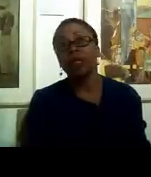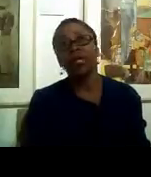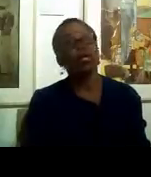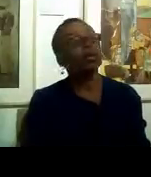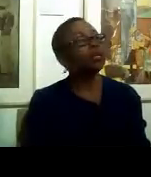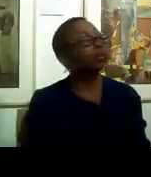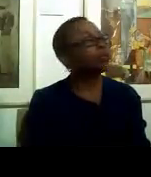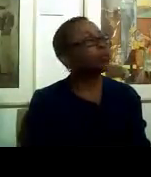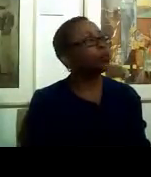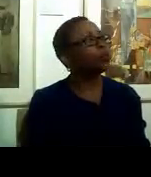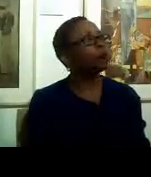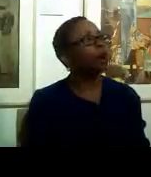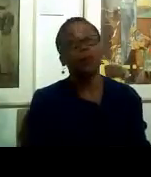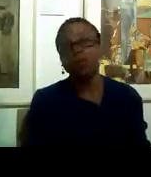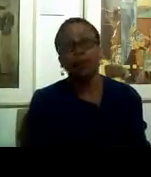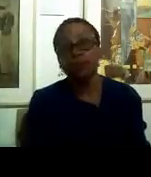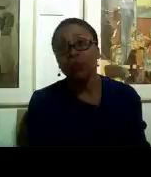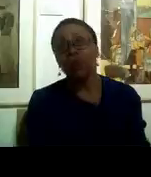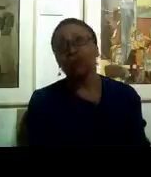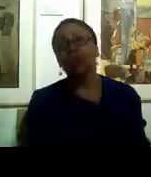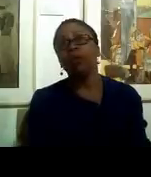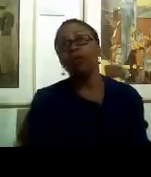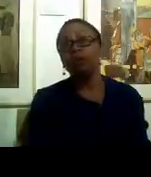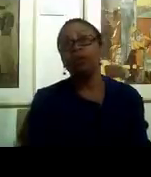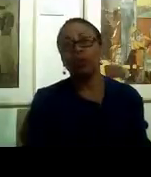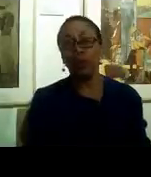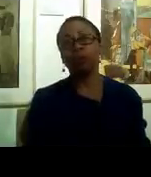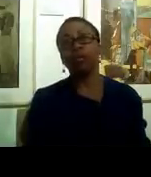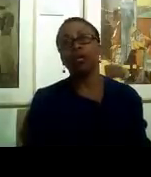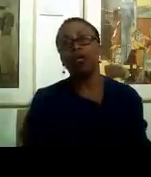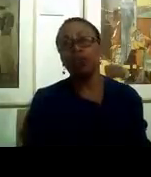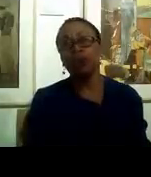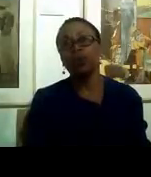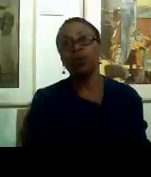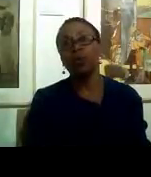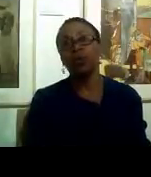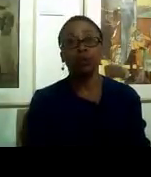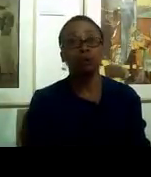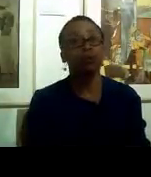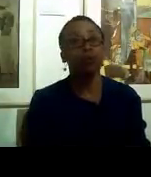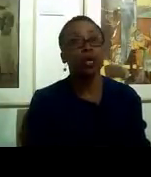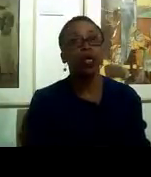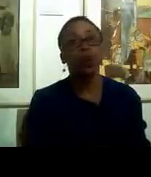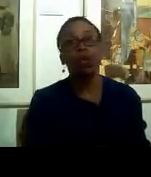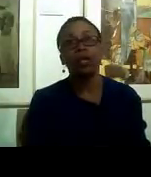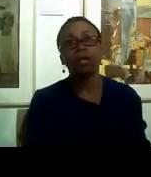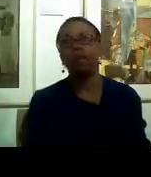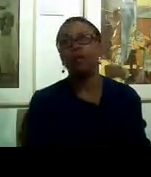it speaks to his populism. You know, he made prints because he also wanted to do a couple of things. One, he wanted to